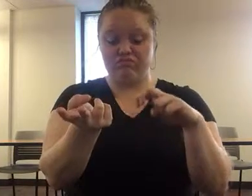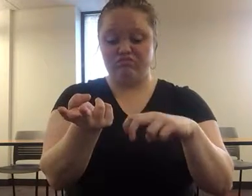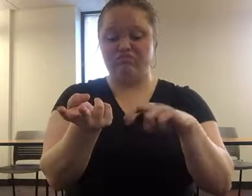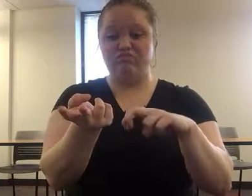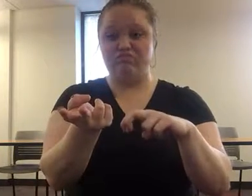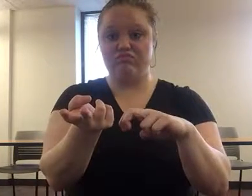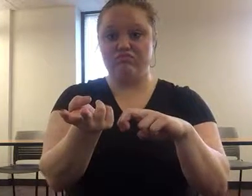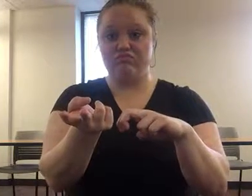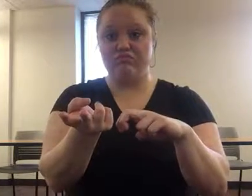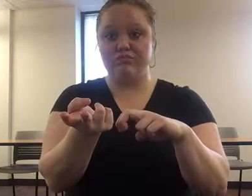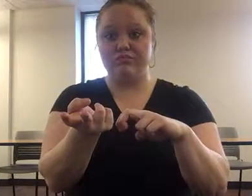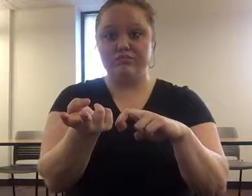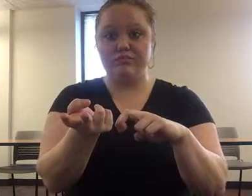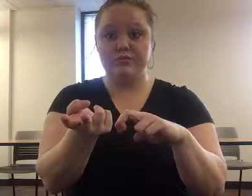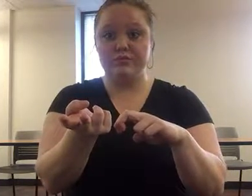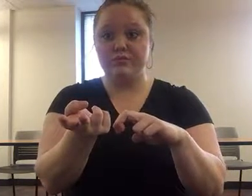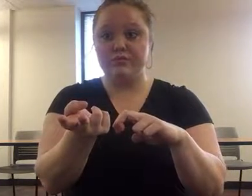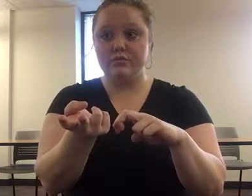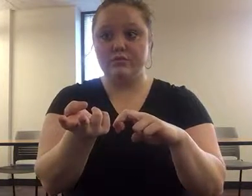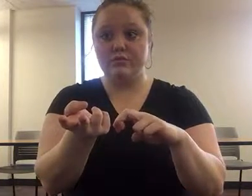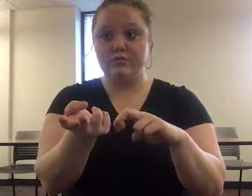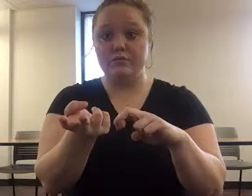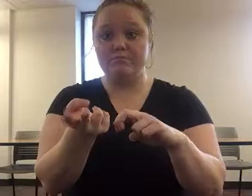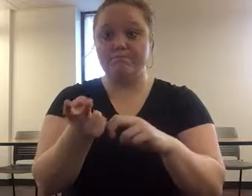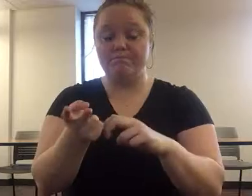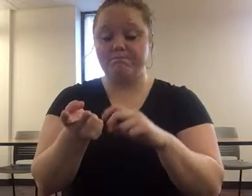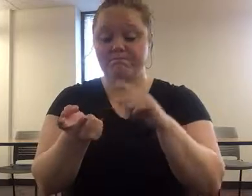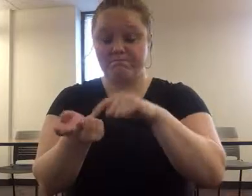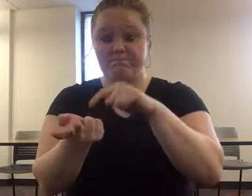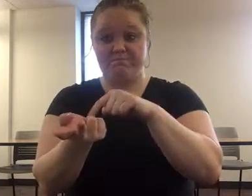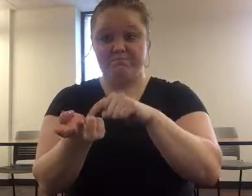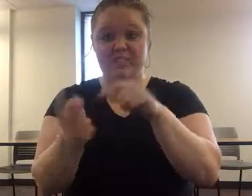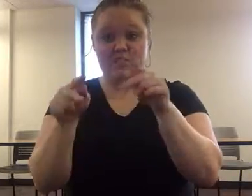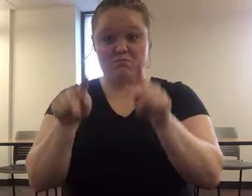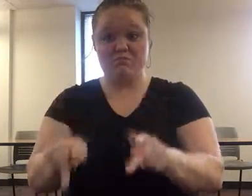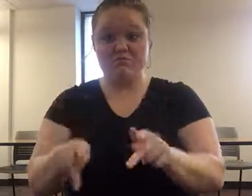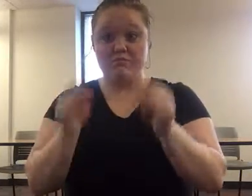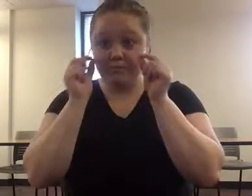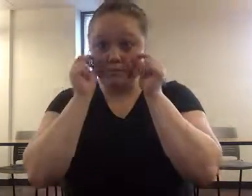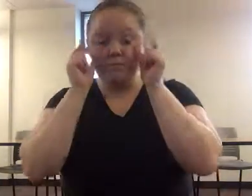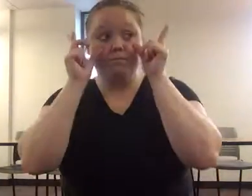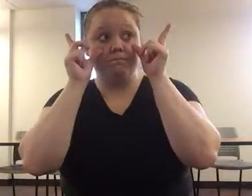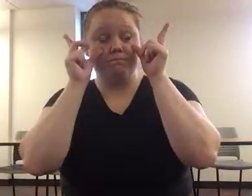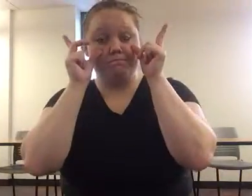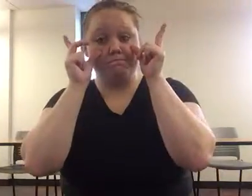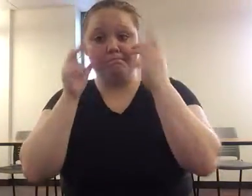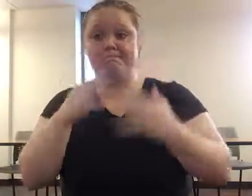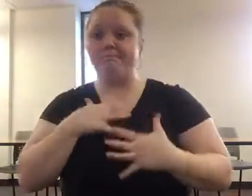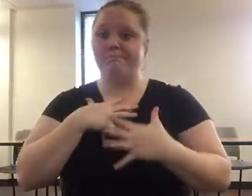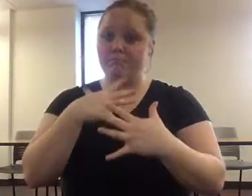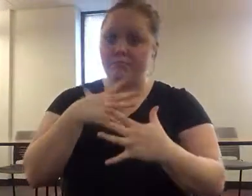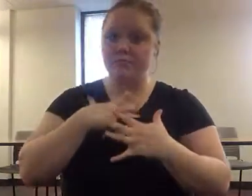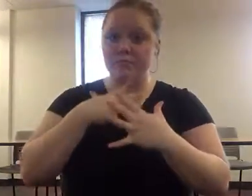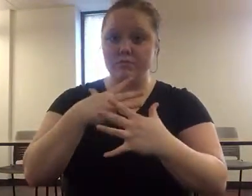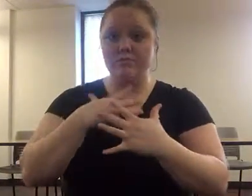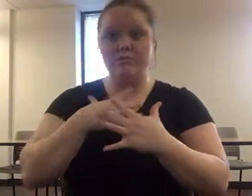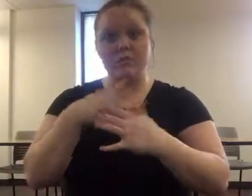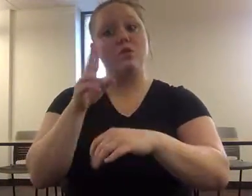ear. The patient's awake during the procedure. They're breathing on their own. You're